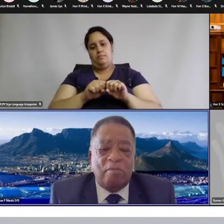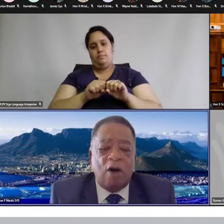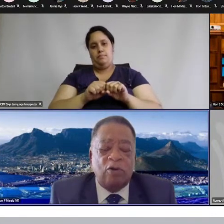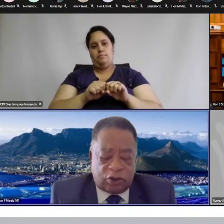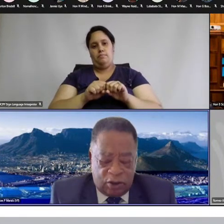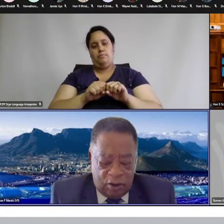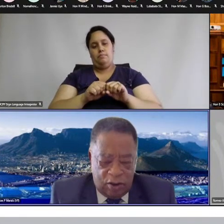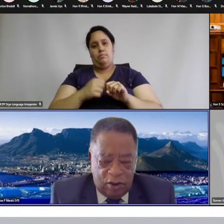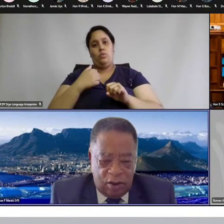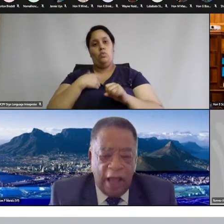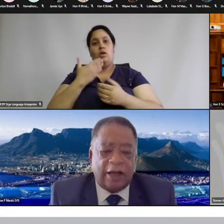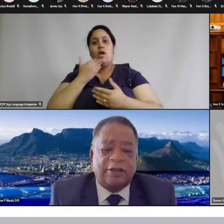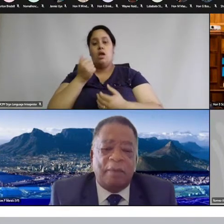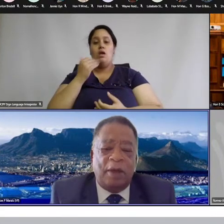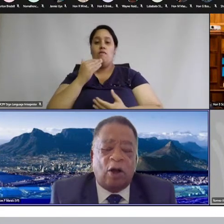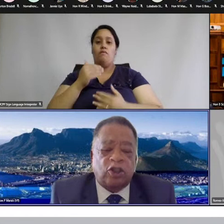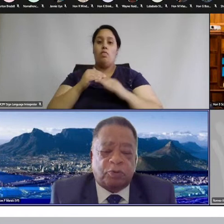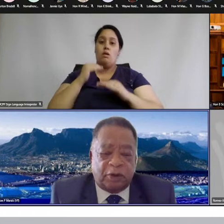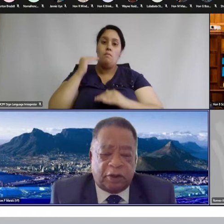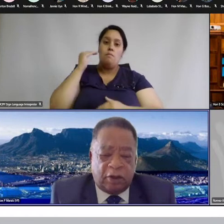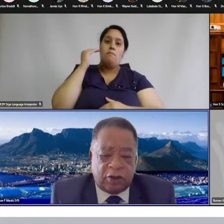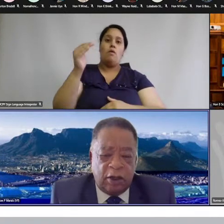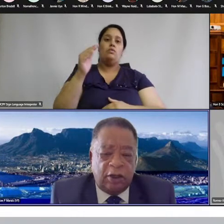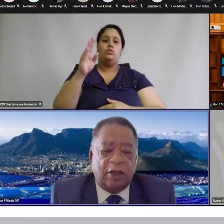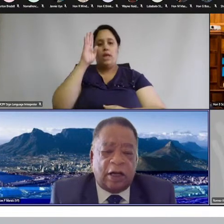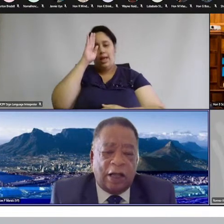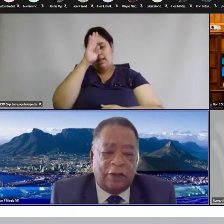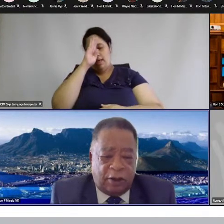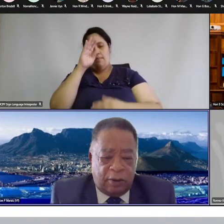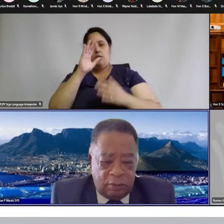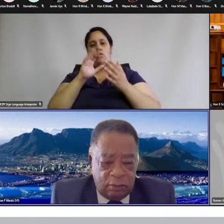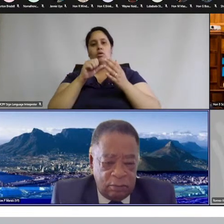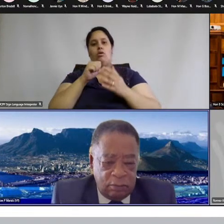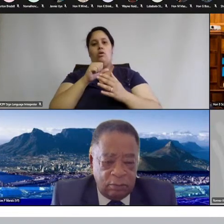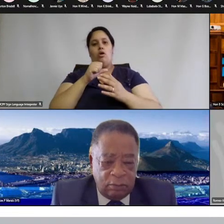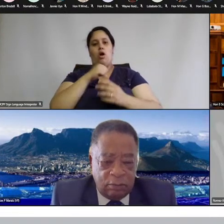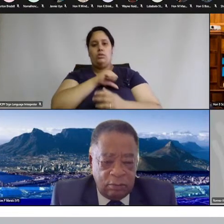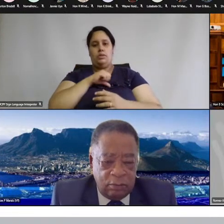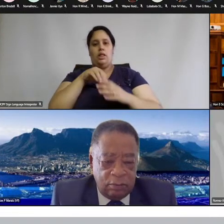We have the most academic hospitals in a country.